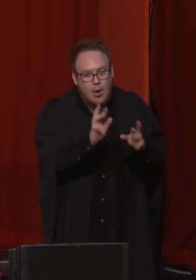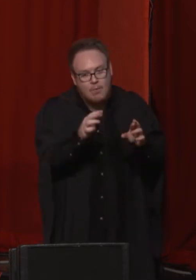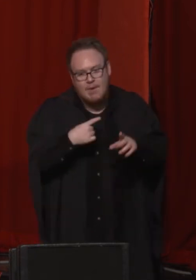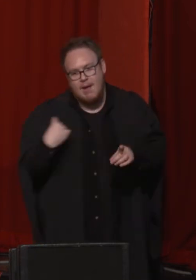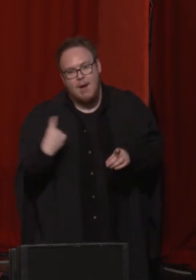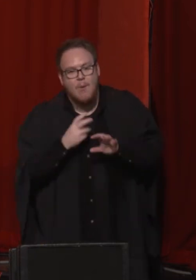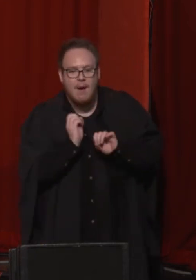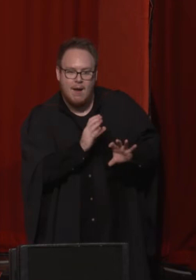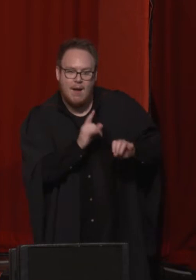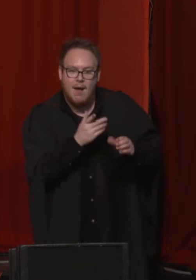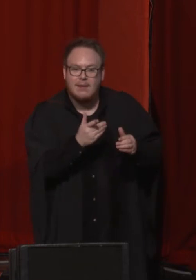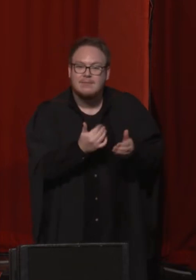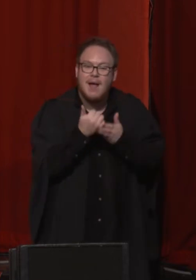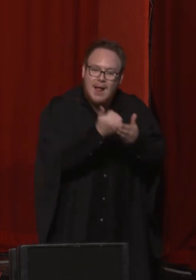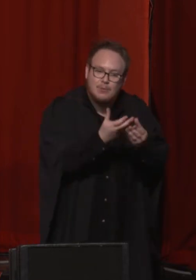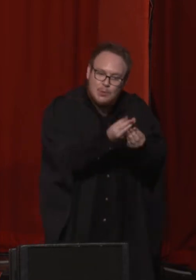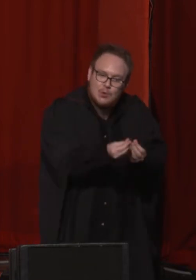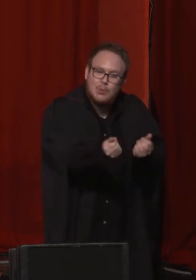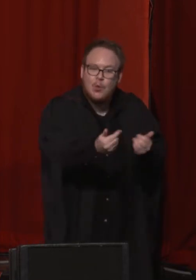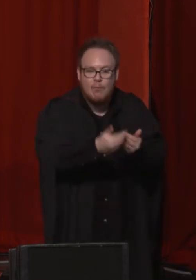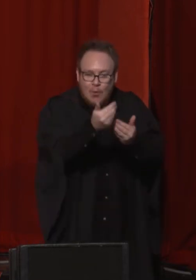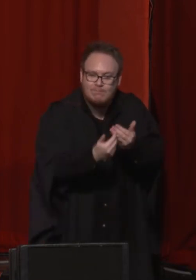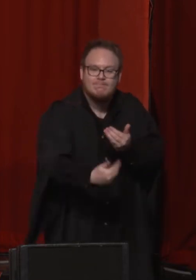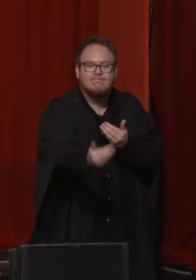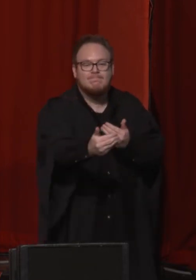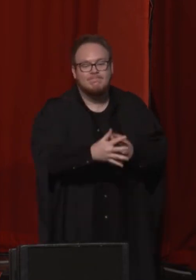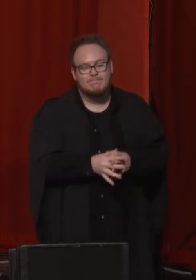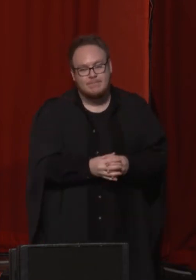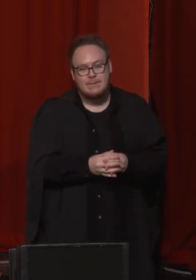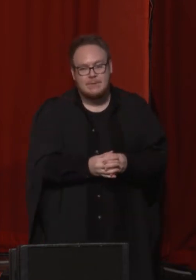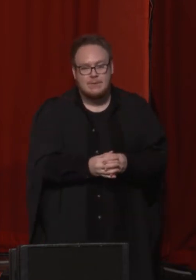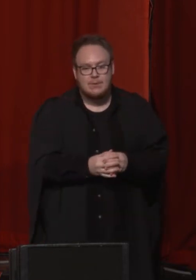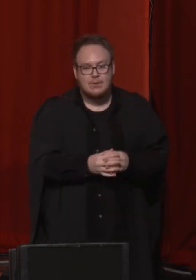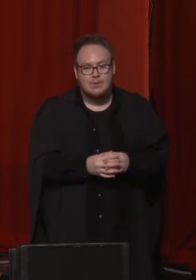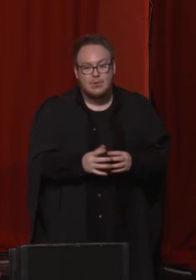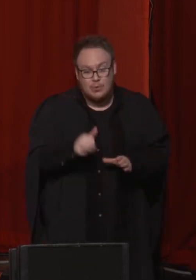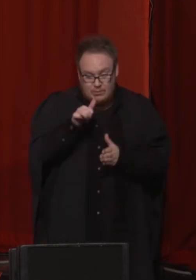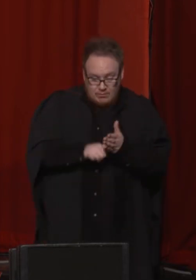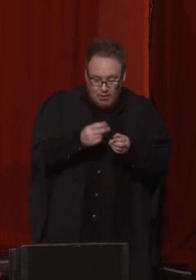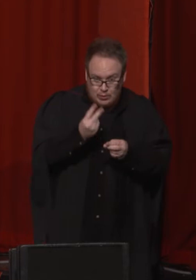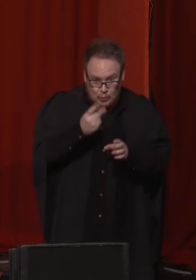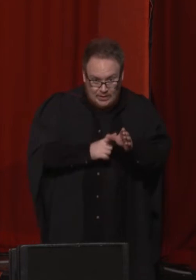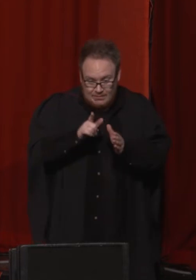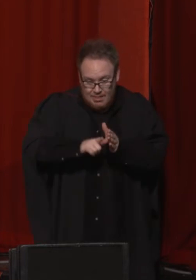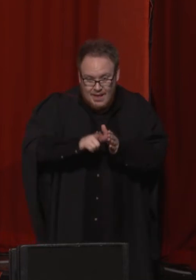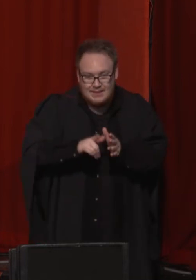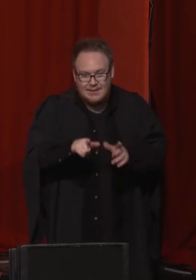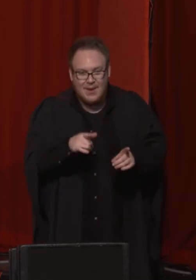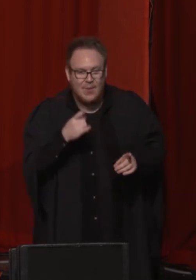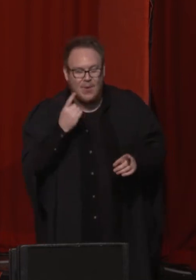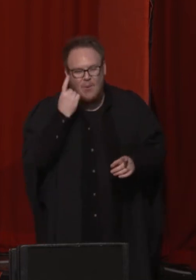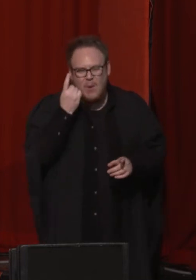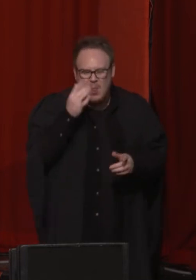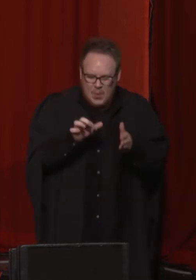this course for those following in our footsteps. 2 years into the four-year course, when we thought any teething problems